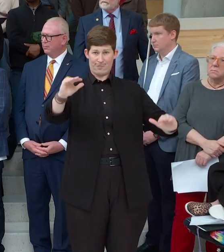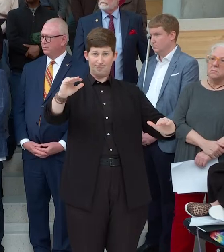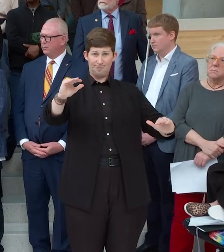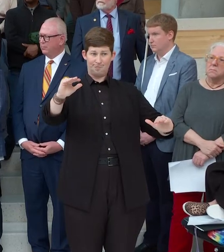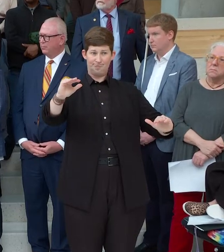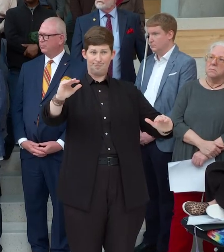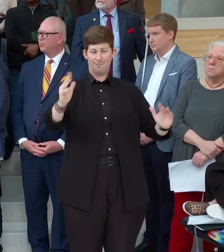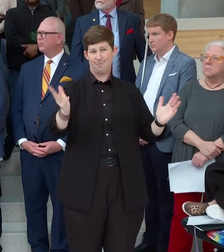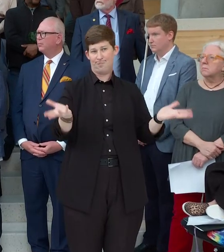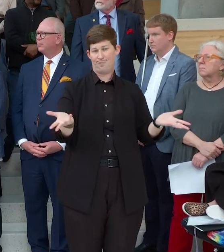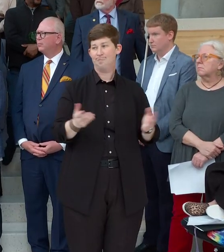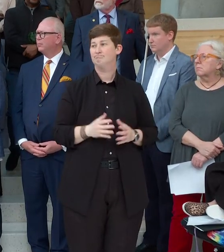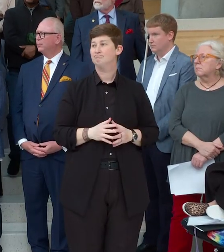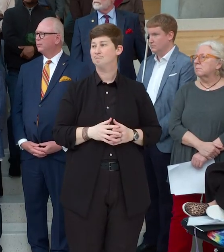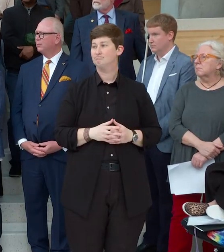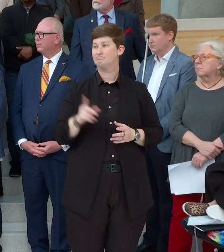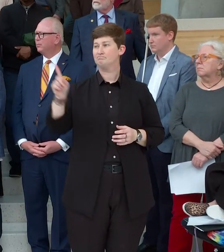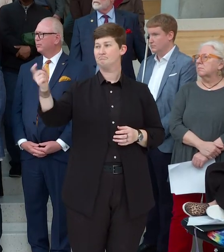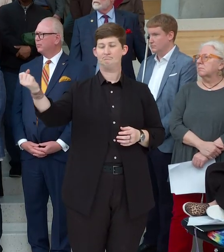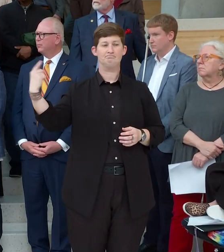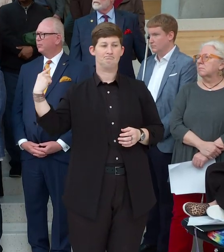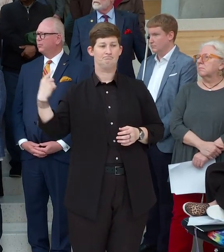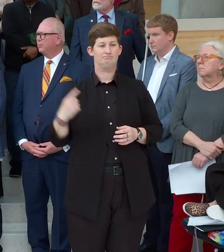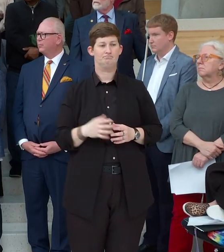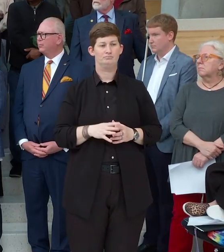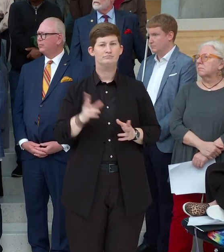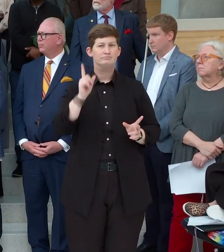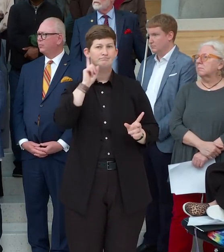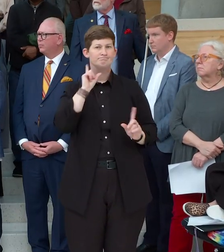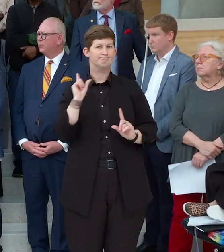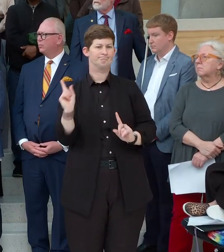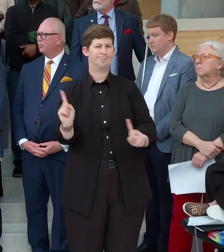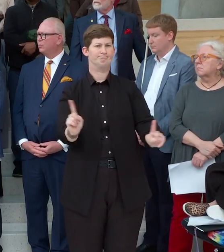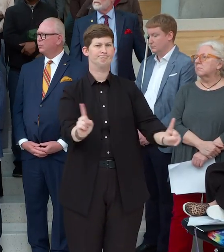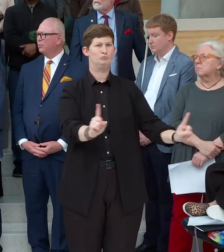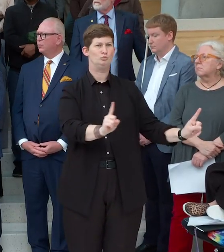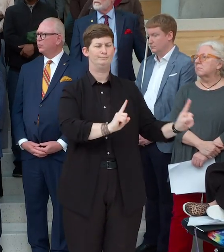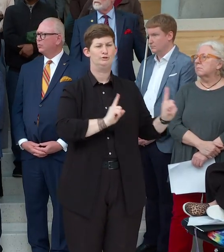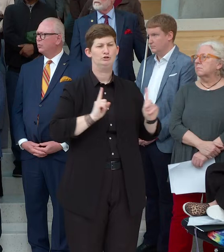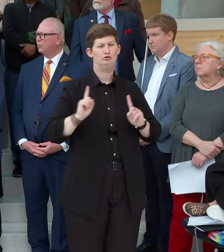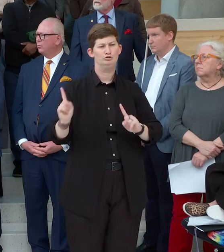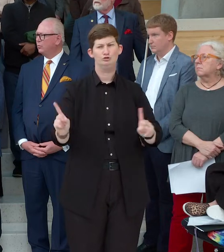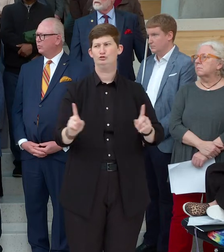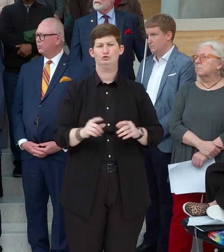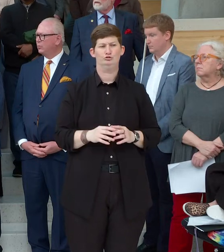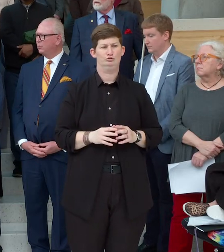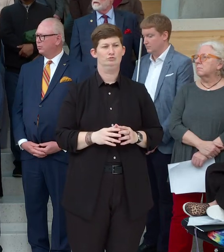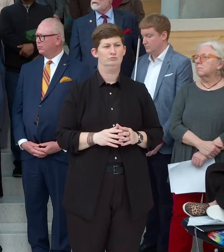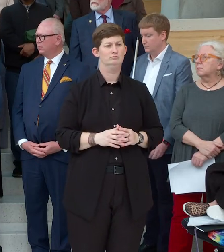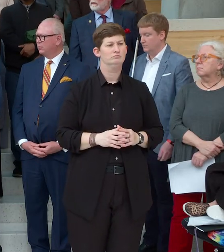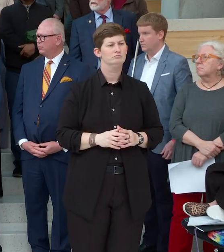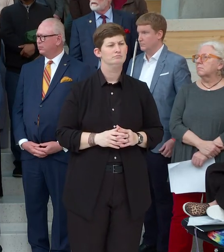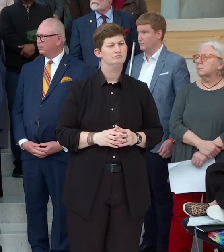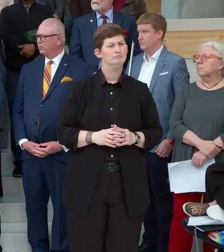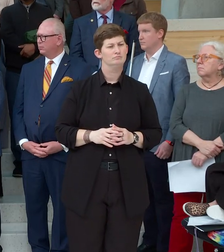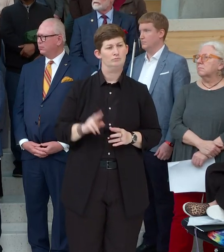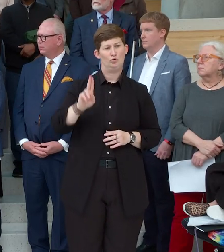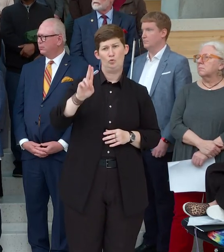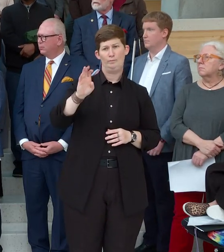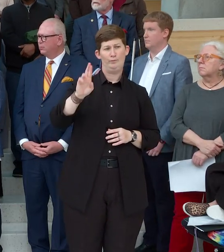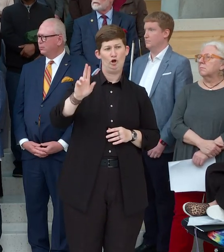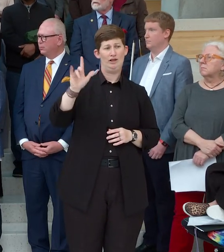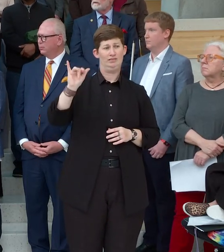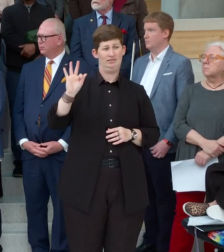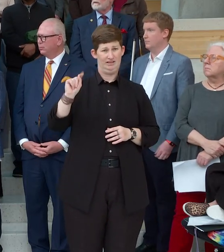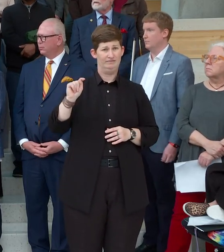Mayor, there's a rumor that Uber and Lyft may be pushing their exit deadline to June 1st. Are you hearing anything from the state